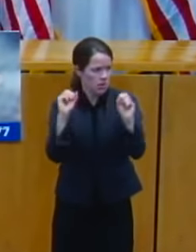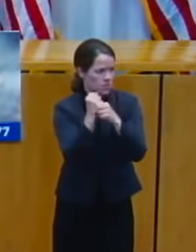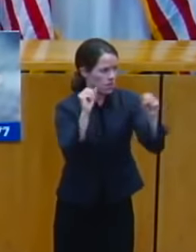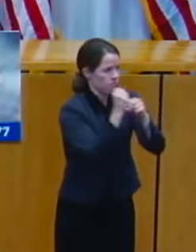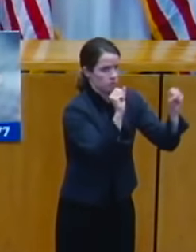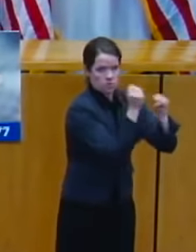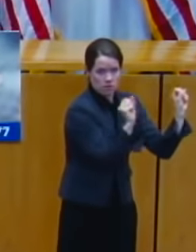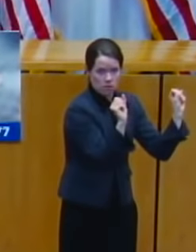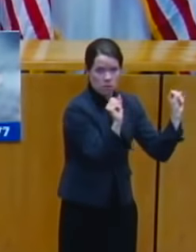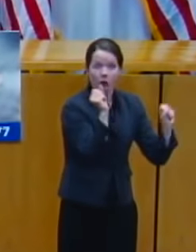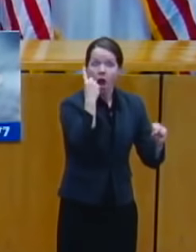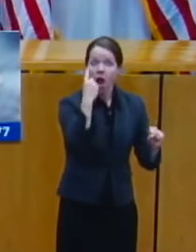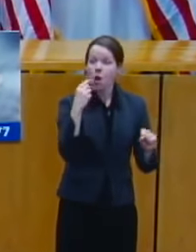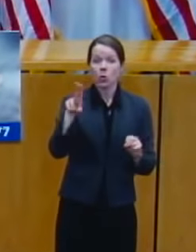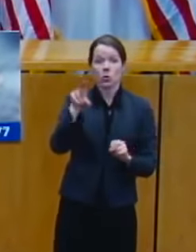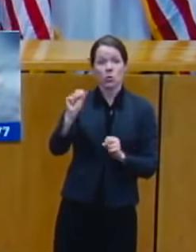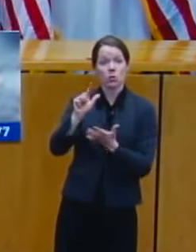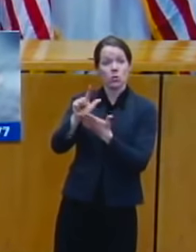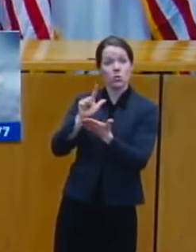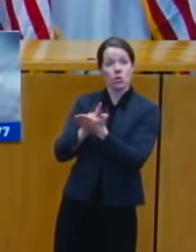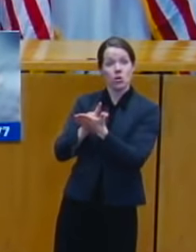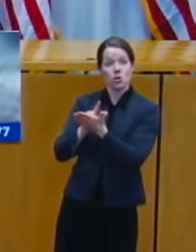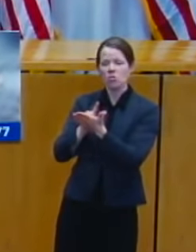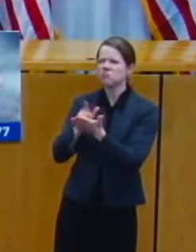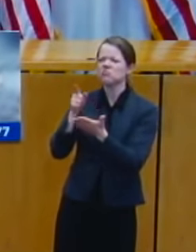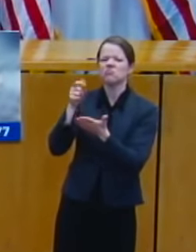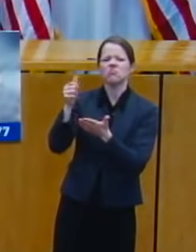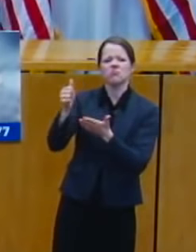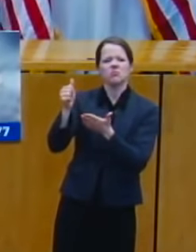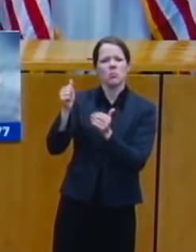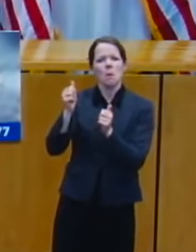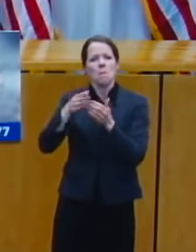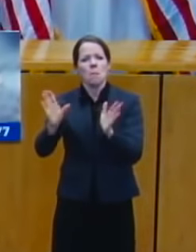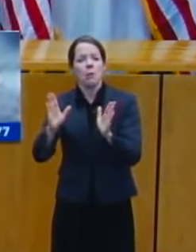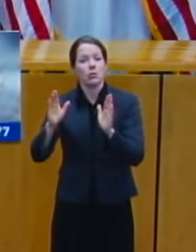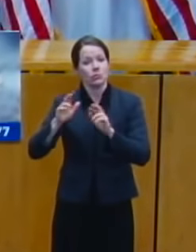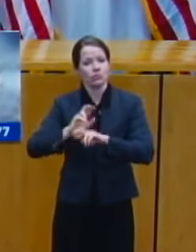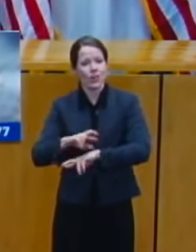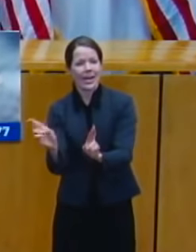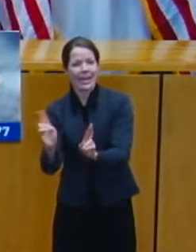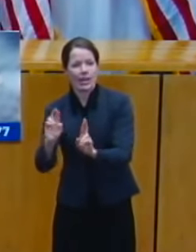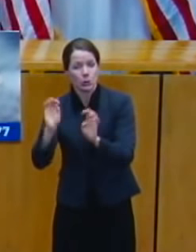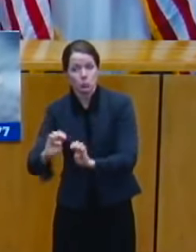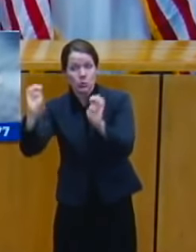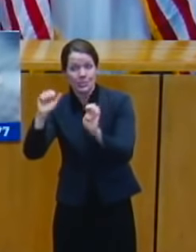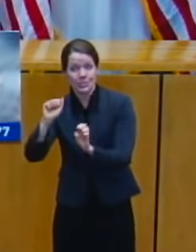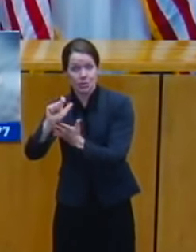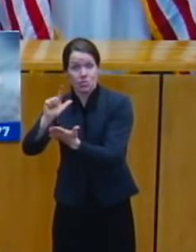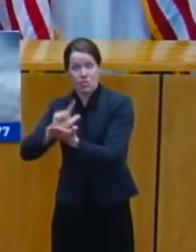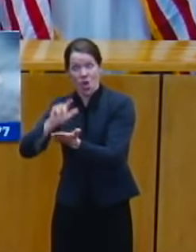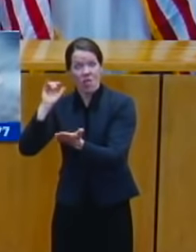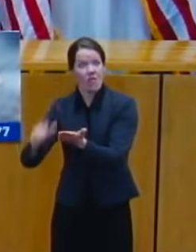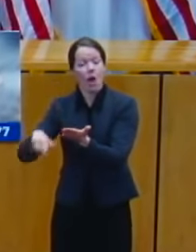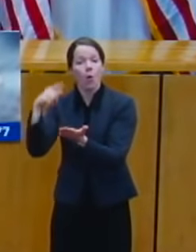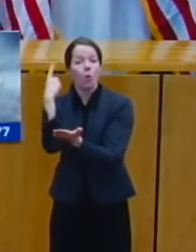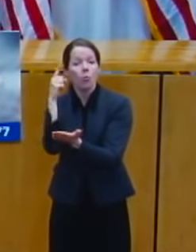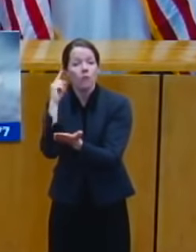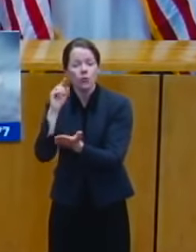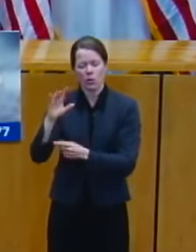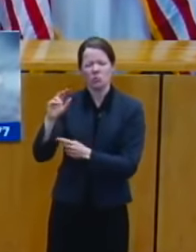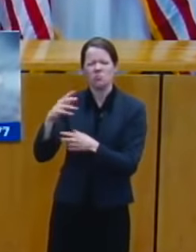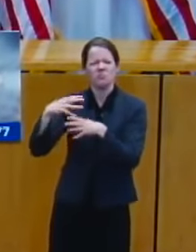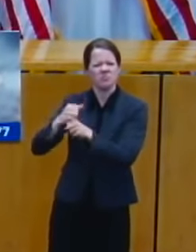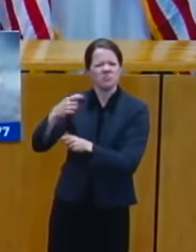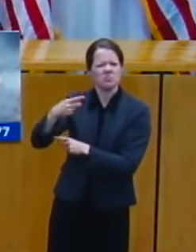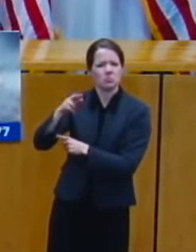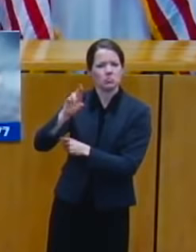the Federal Public Readiness and Emergency Preparedness Act, or the PrEP Act. The Federal PrEP Act on its